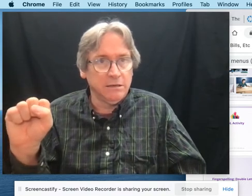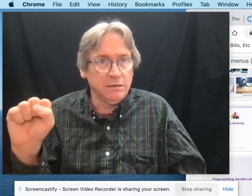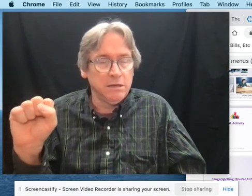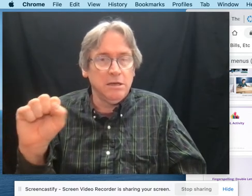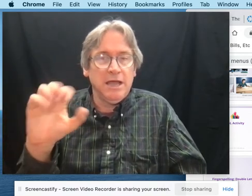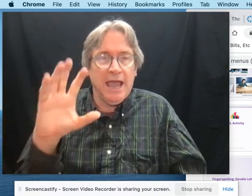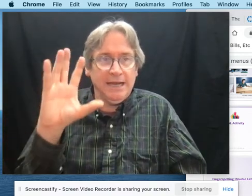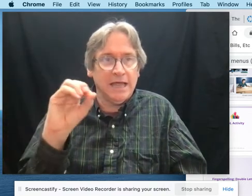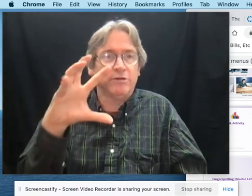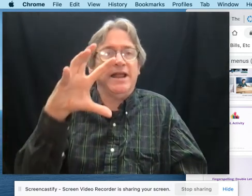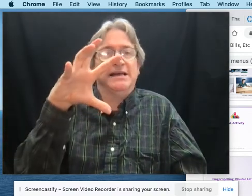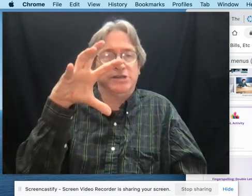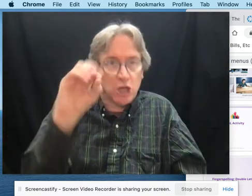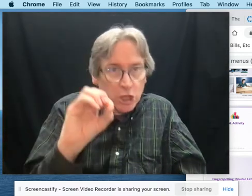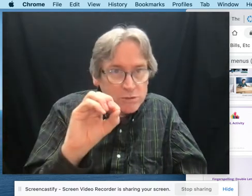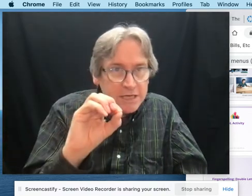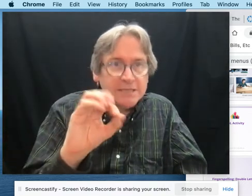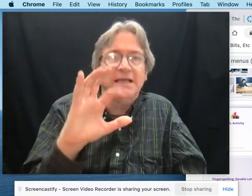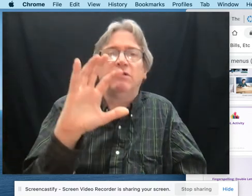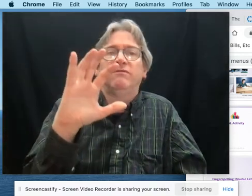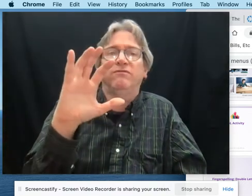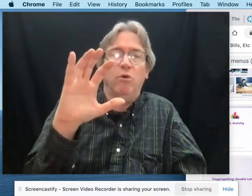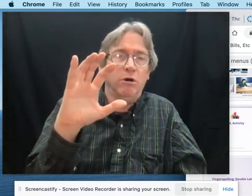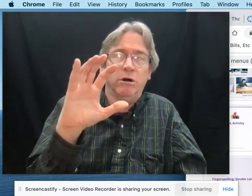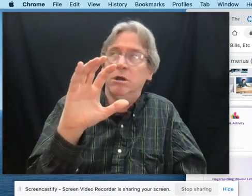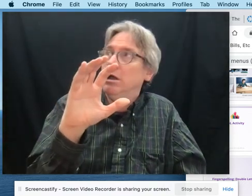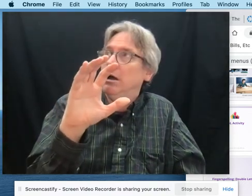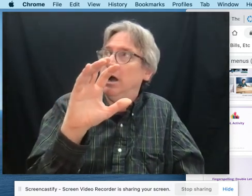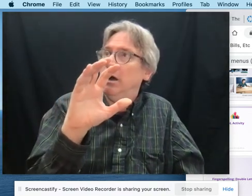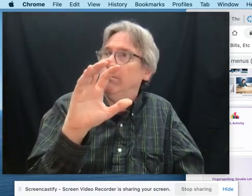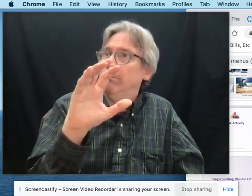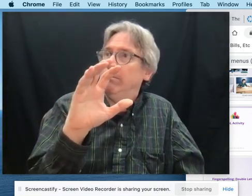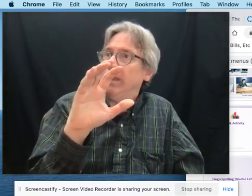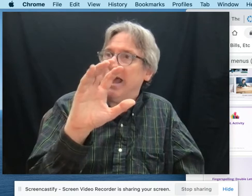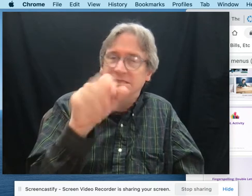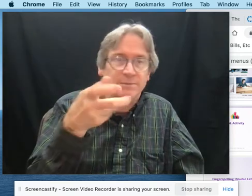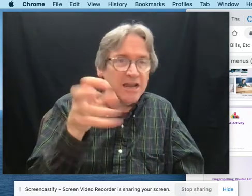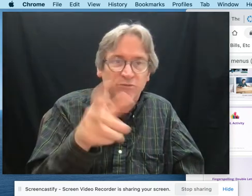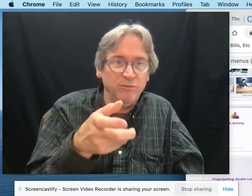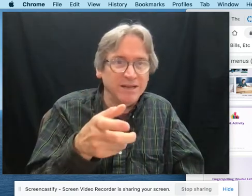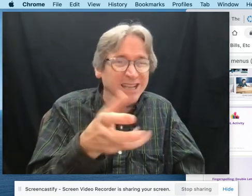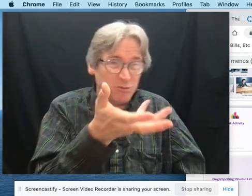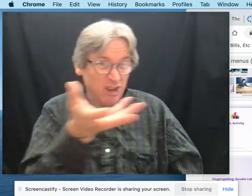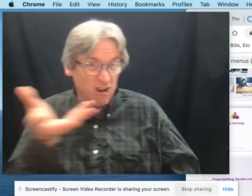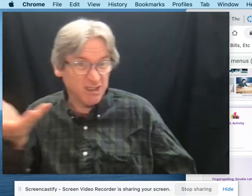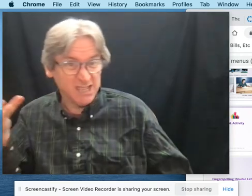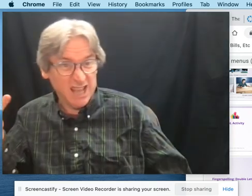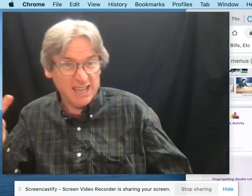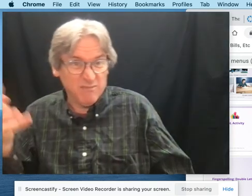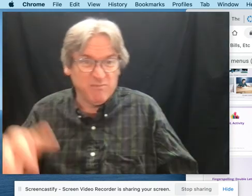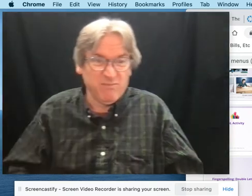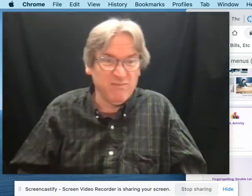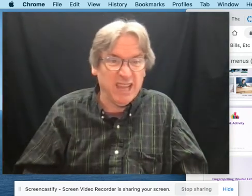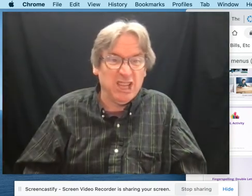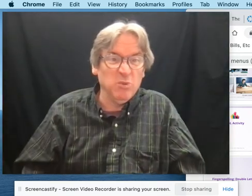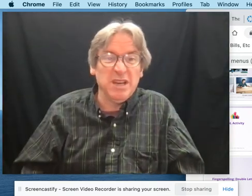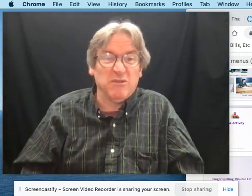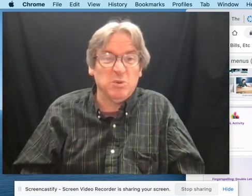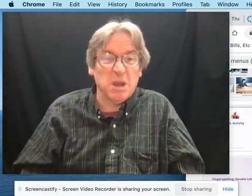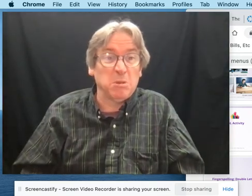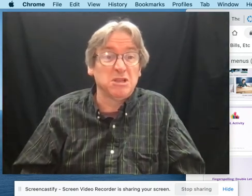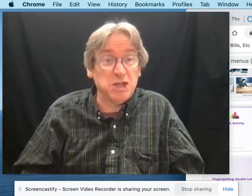slide. Any letter that has to close on itself or has some kind of movement, it's really hard to slide them. Like